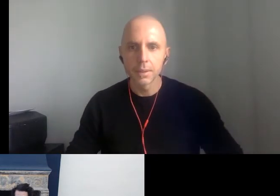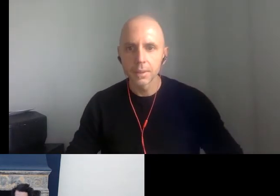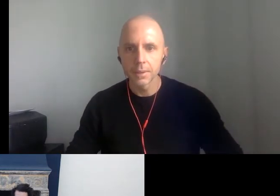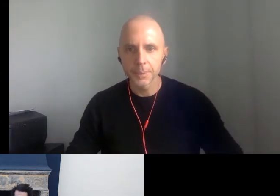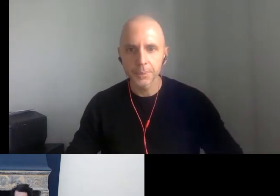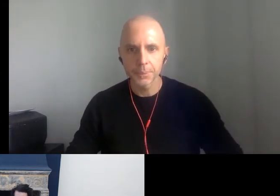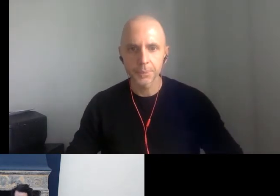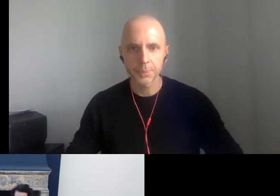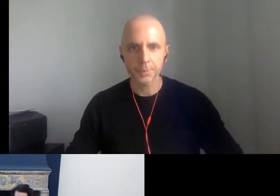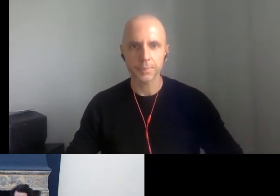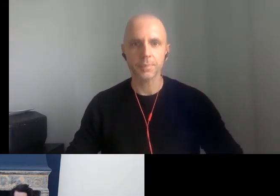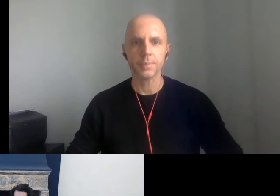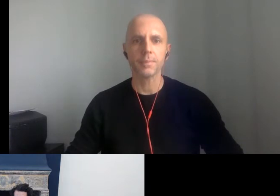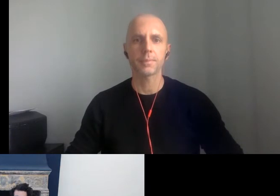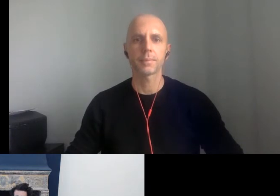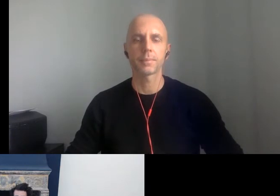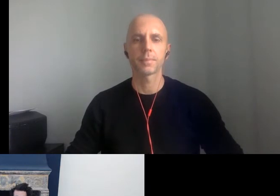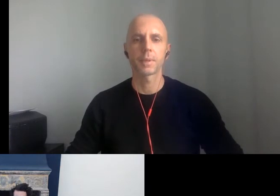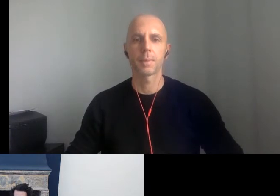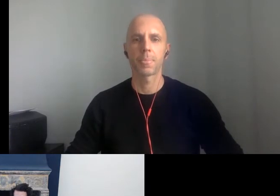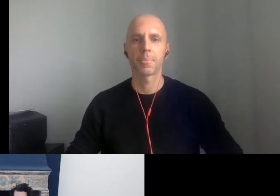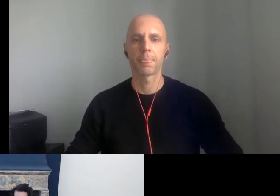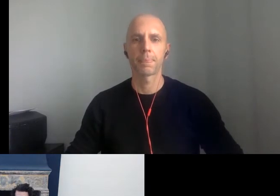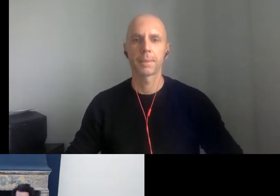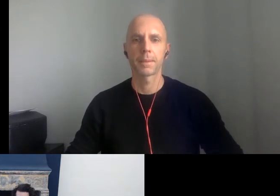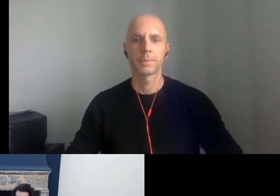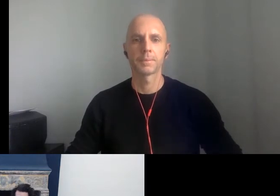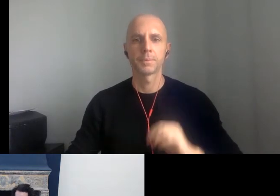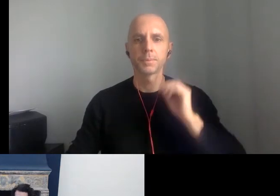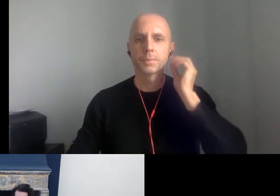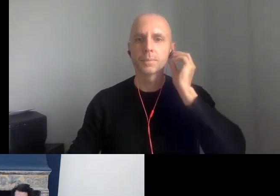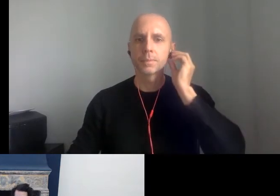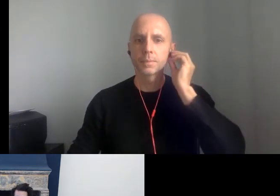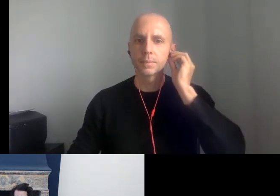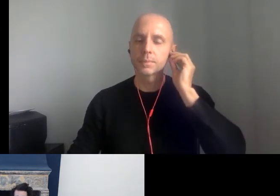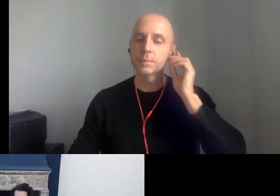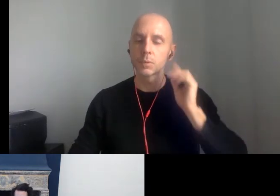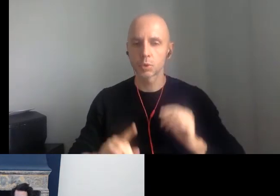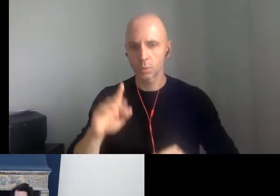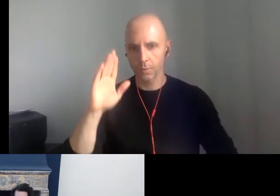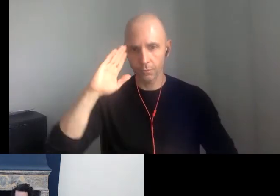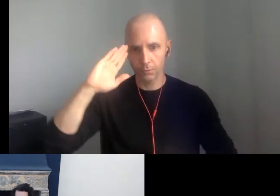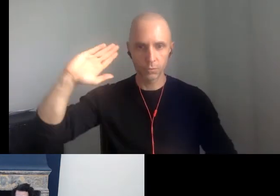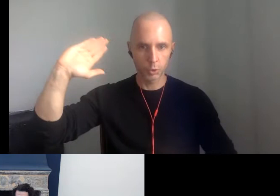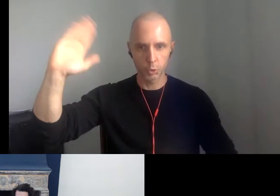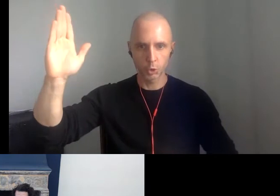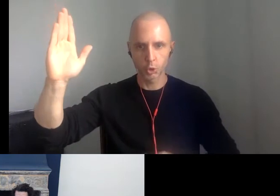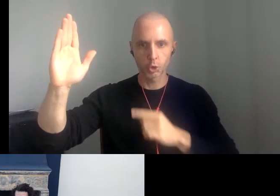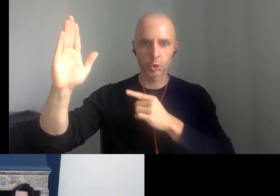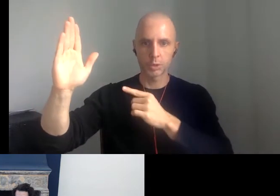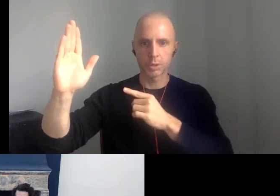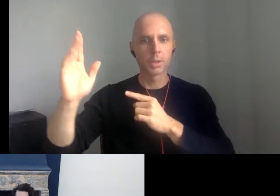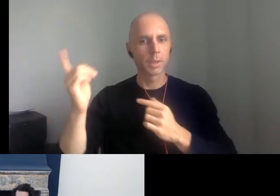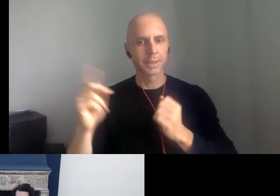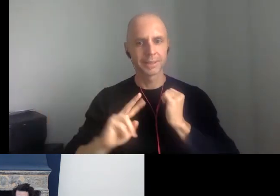So how about the future? Rewilding is receiving global attention, and we hope to be involved in these important